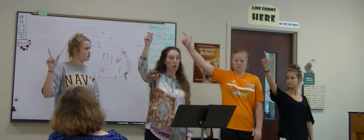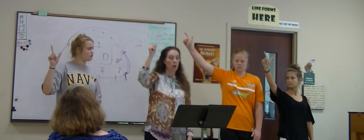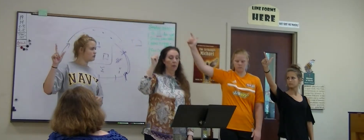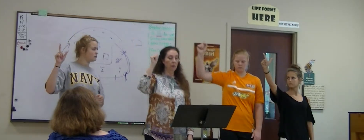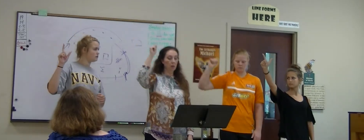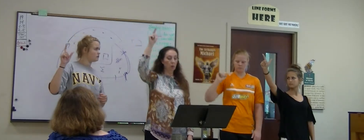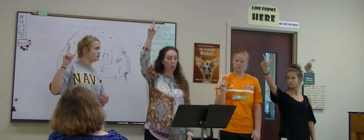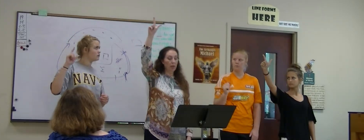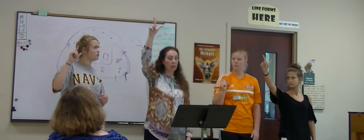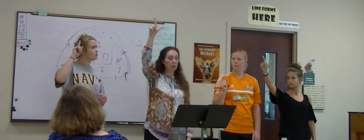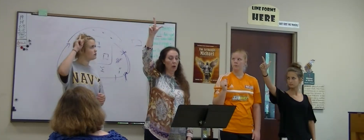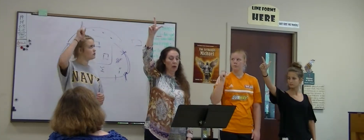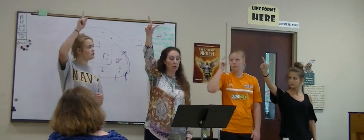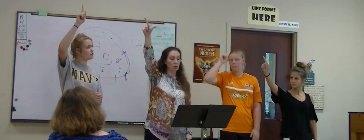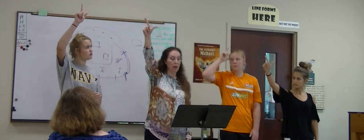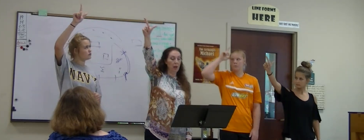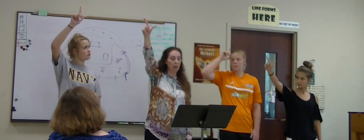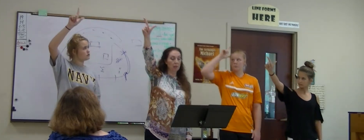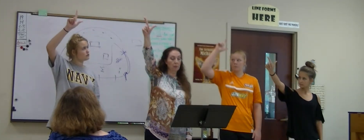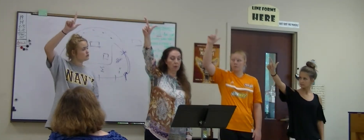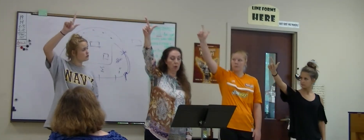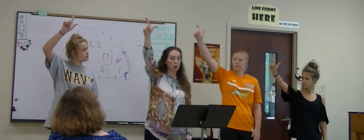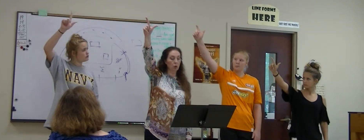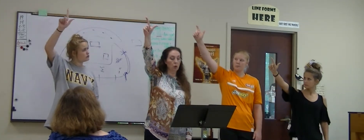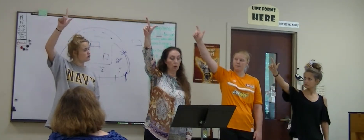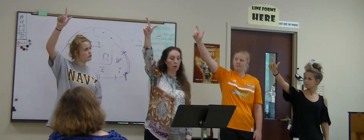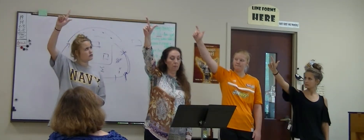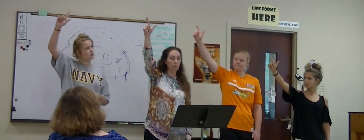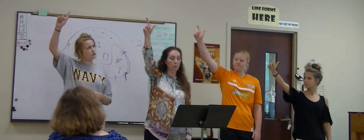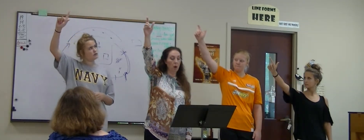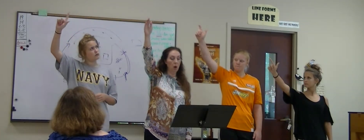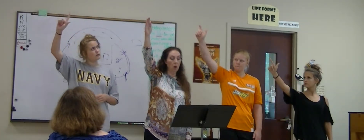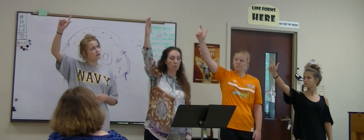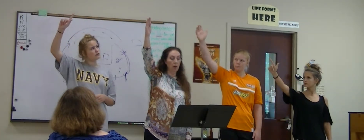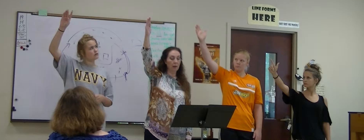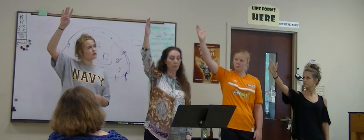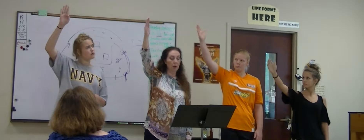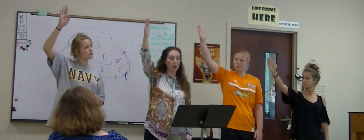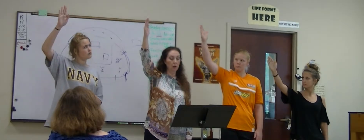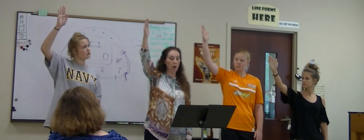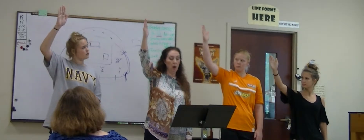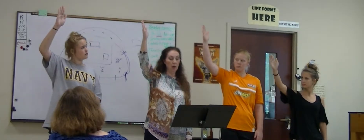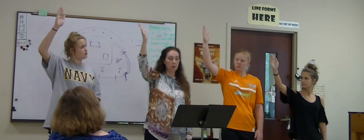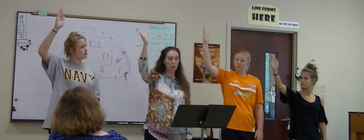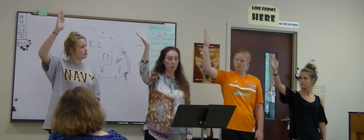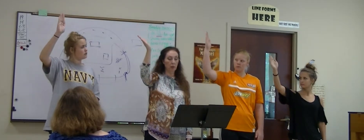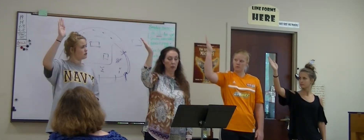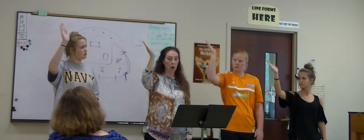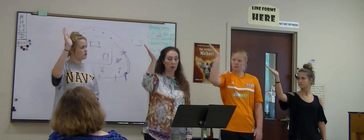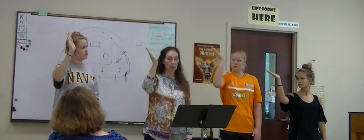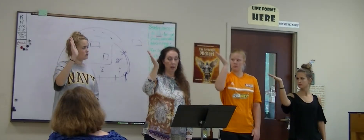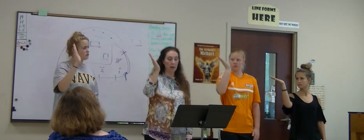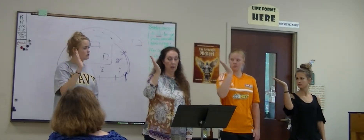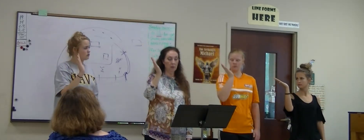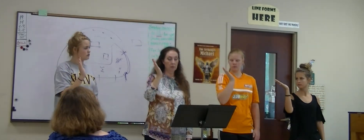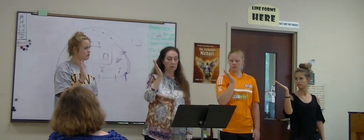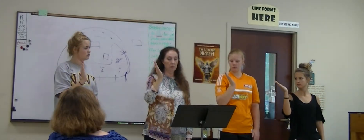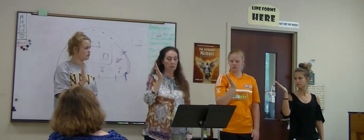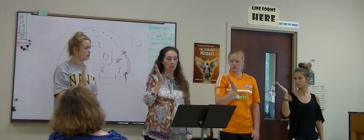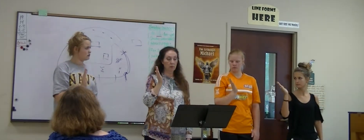And then you're bringing, as your L is up here, you're going to palm like God. You're bringing God down, the sign